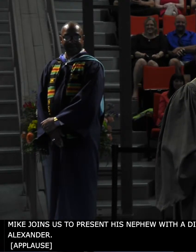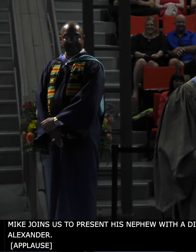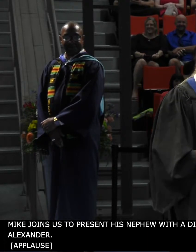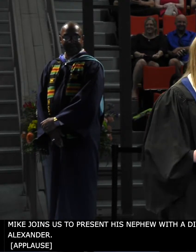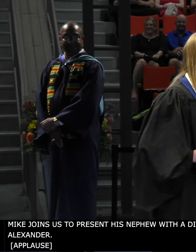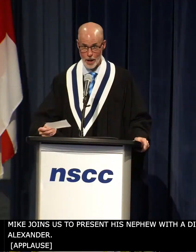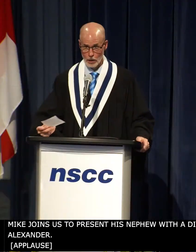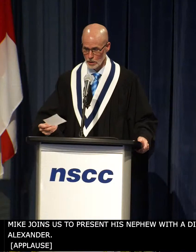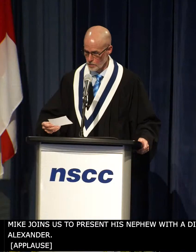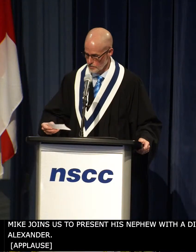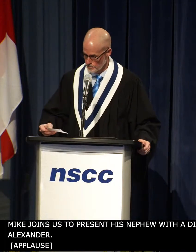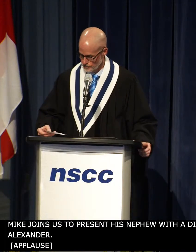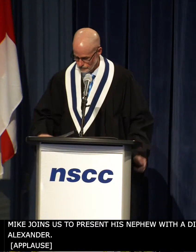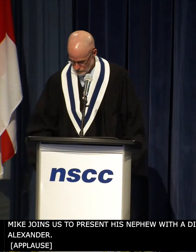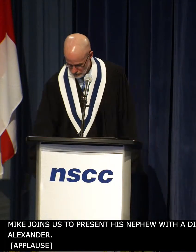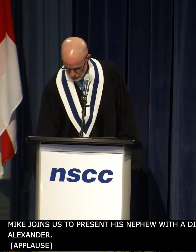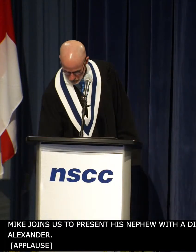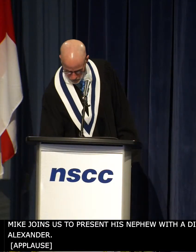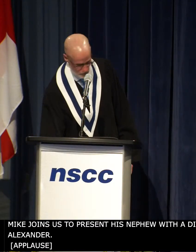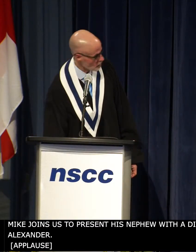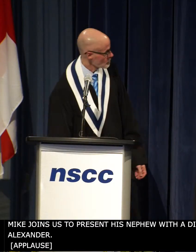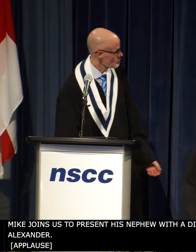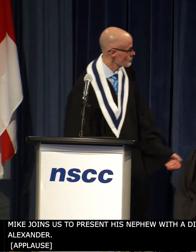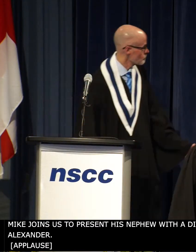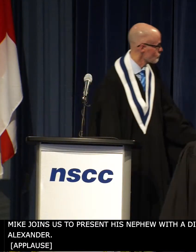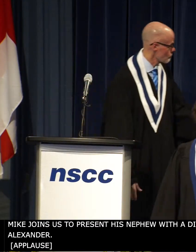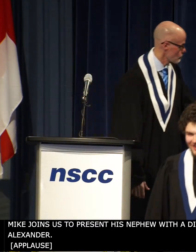Kyle Stillwell.